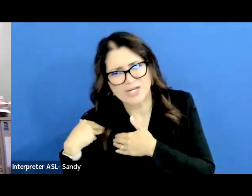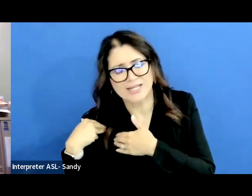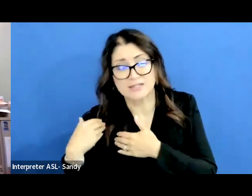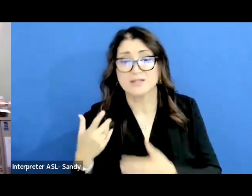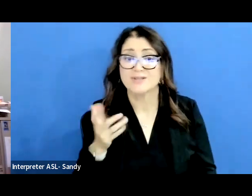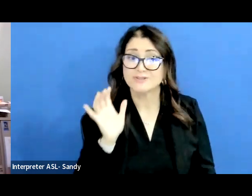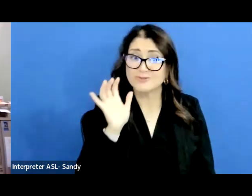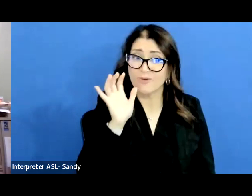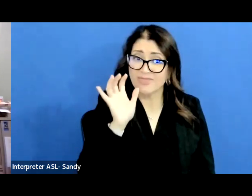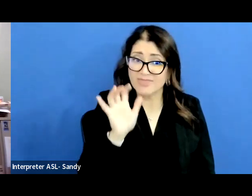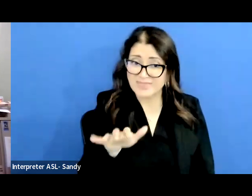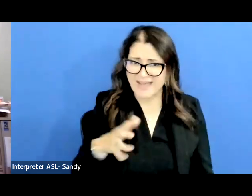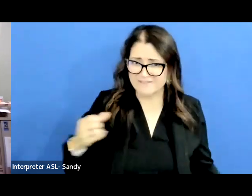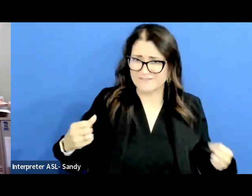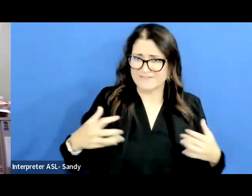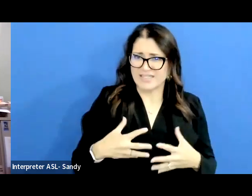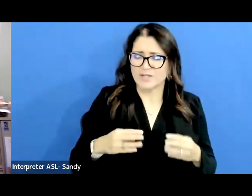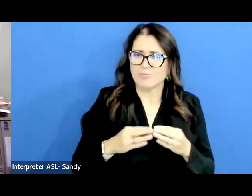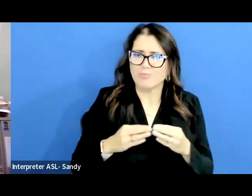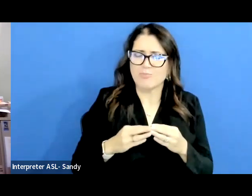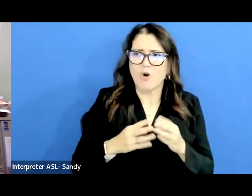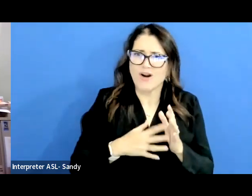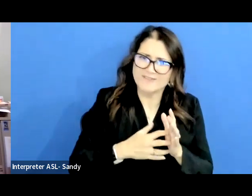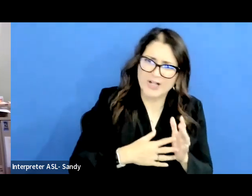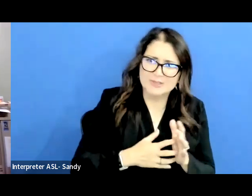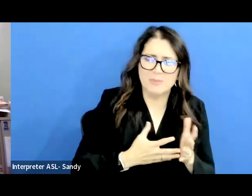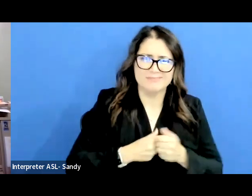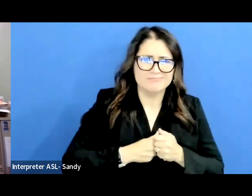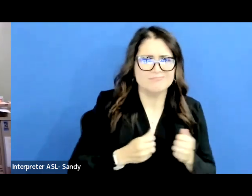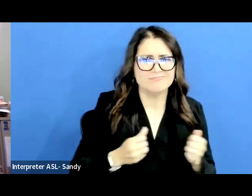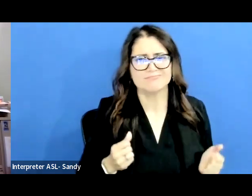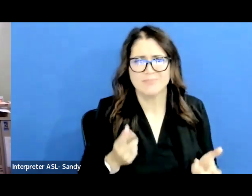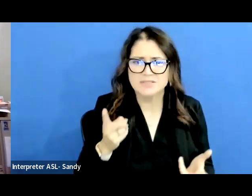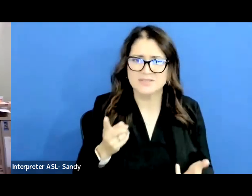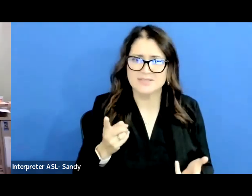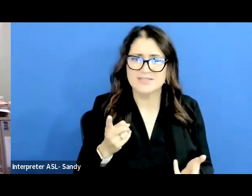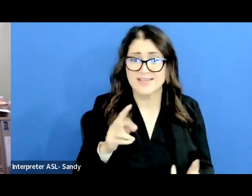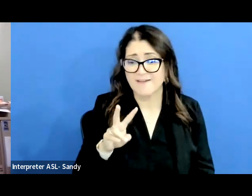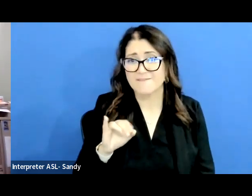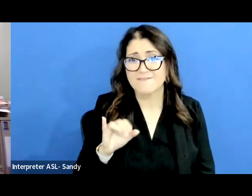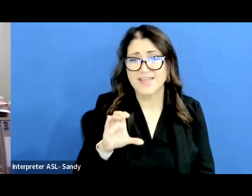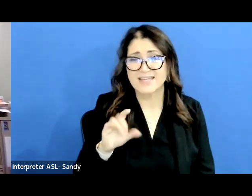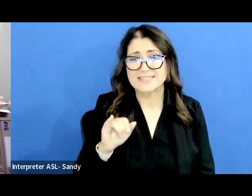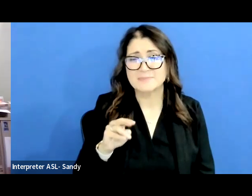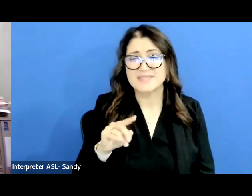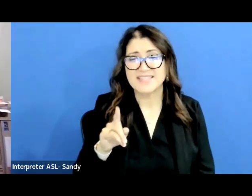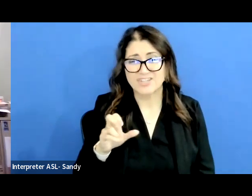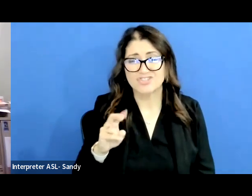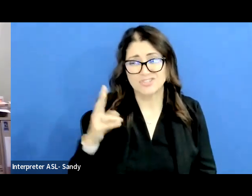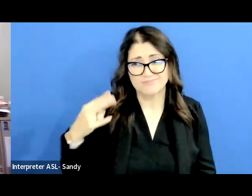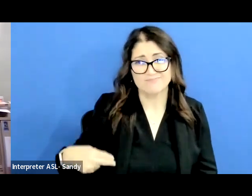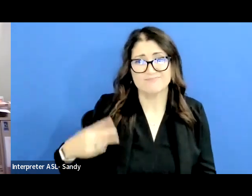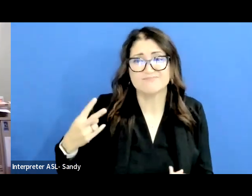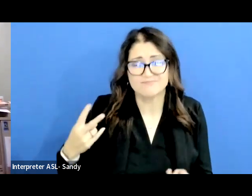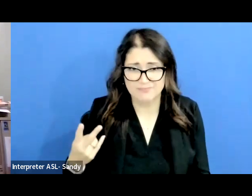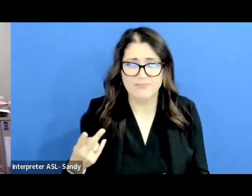to victimization at home and in the workplace. Now, farm workers with disabilities are often